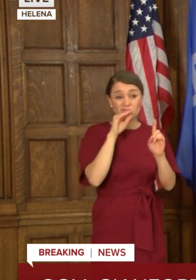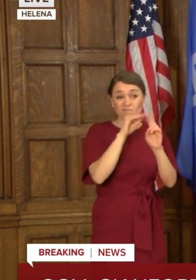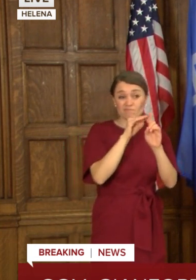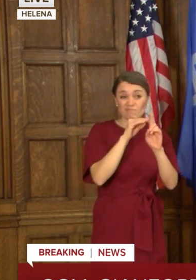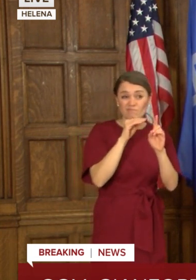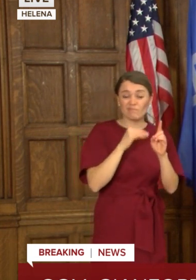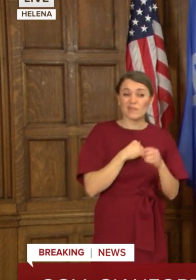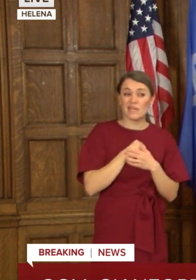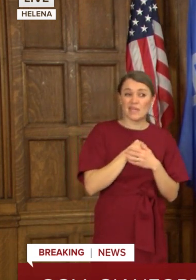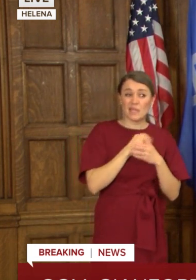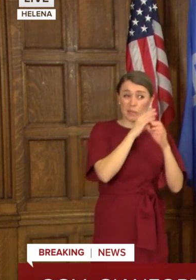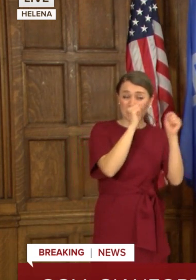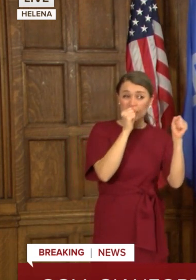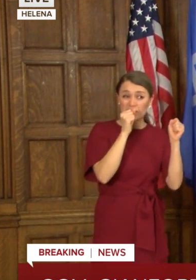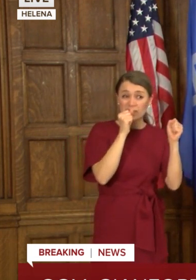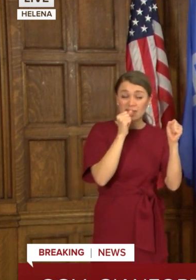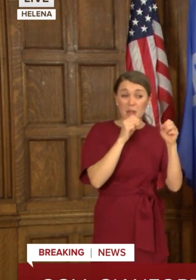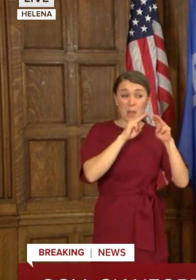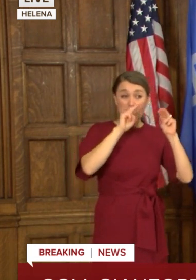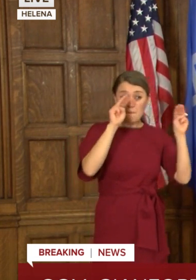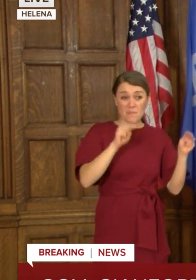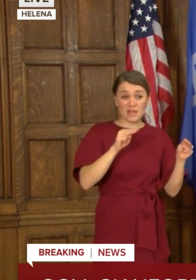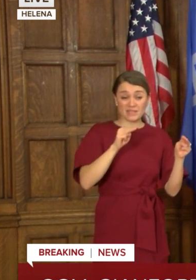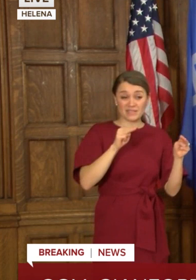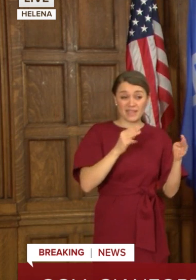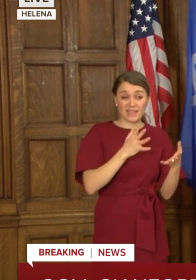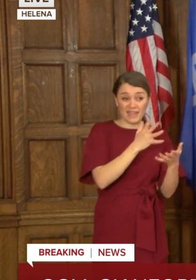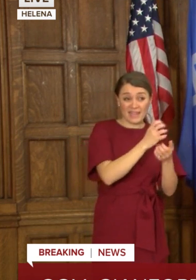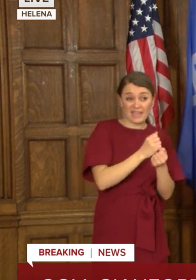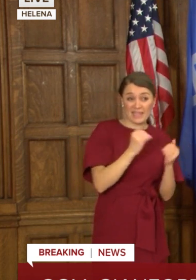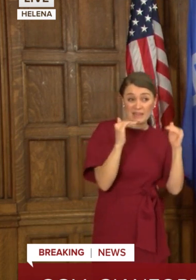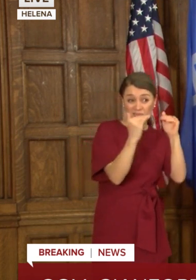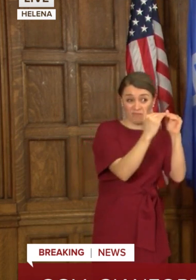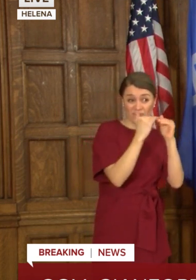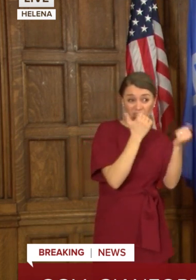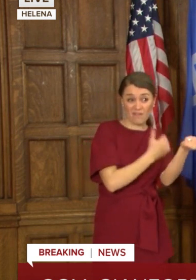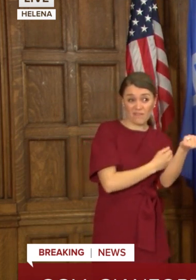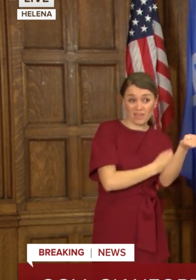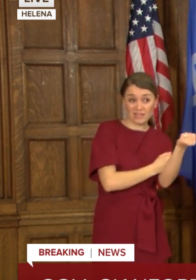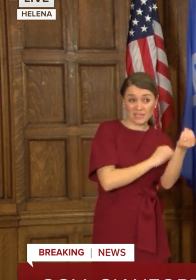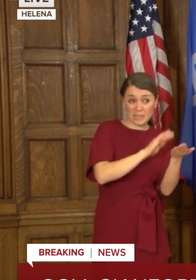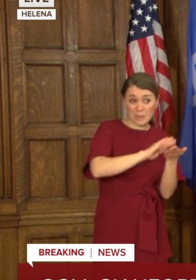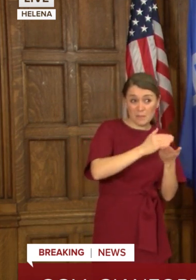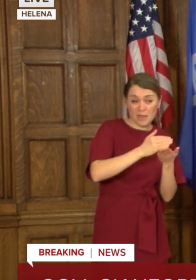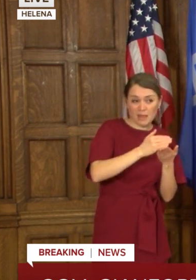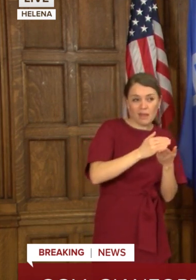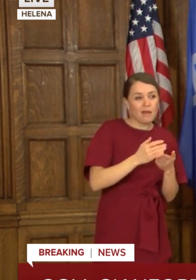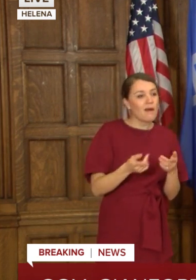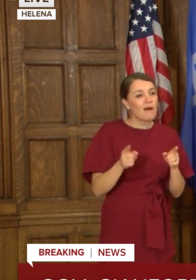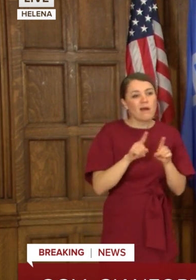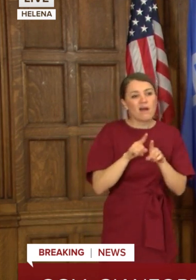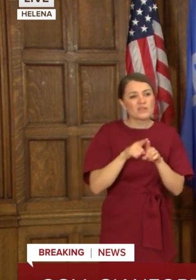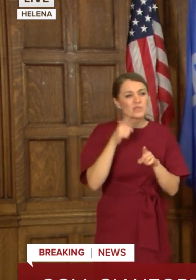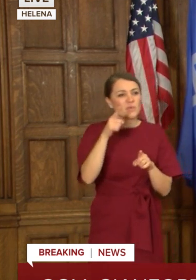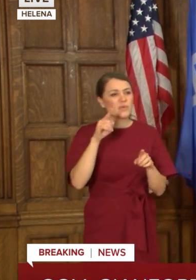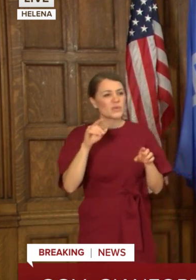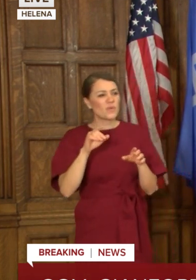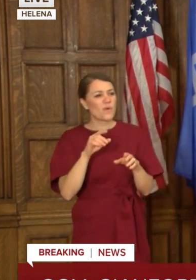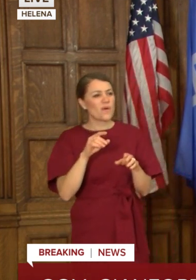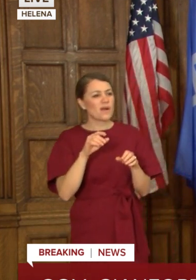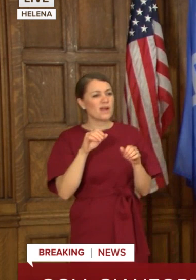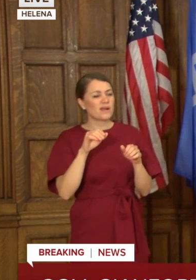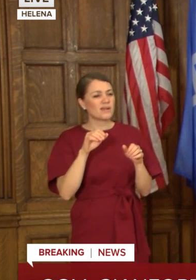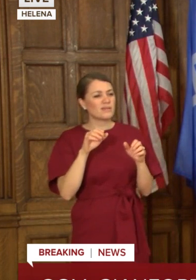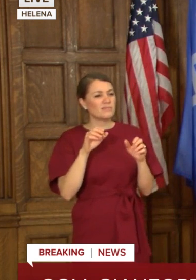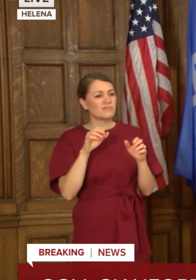mentioned not only that Montana wasn't getting our fair share, but also that Montana had been left out of his administration's